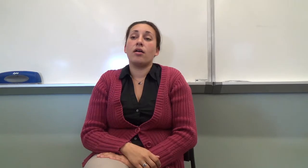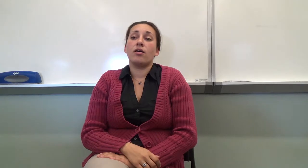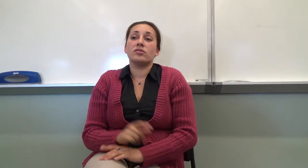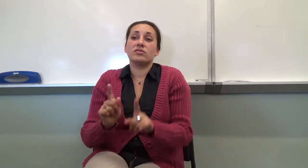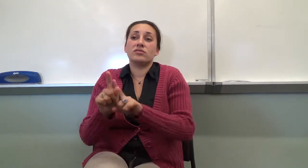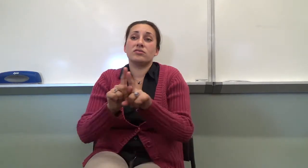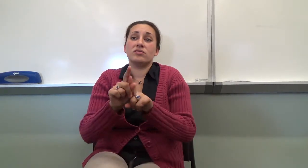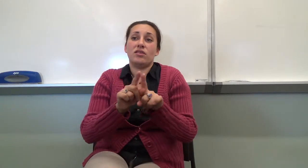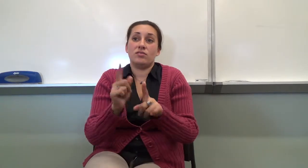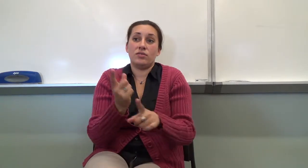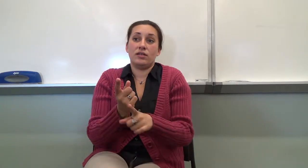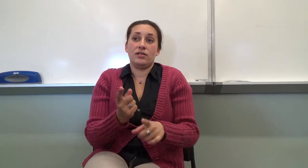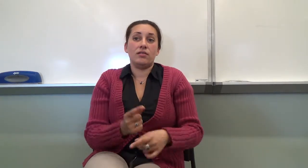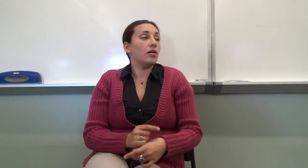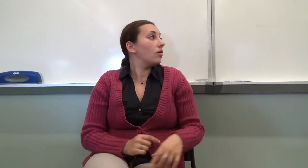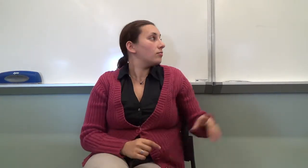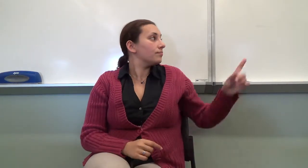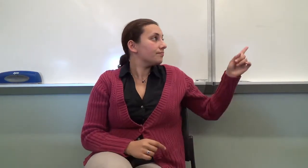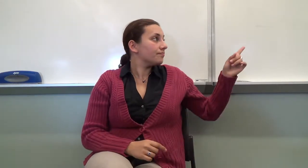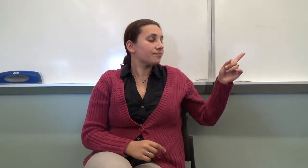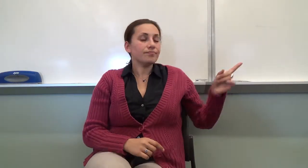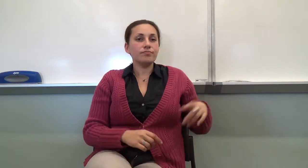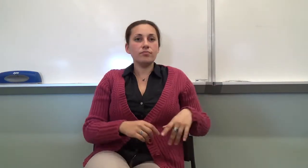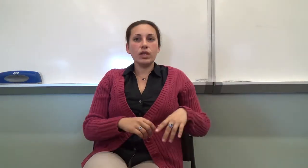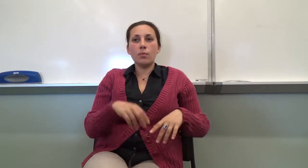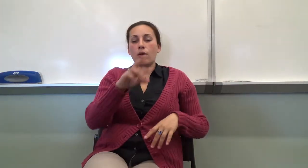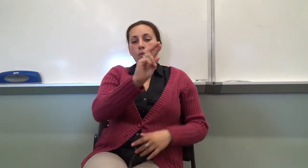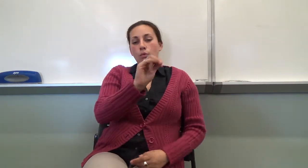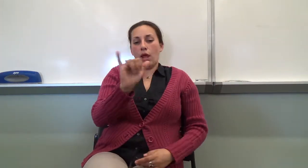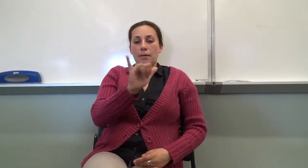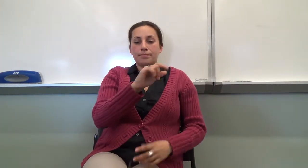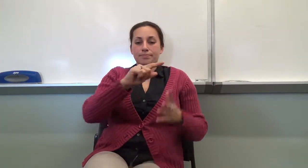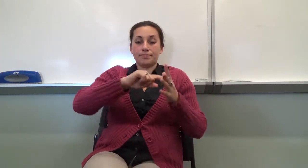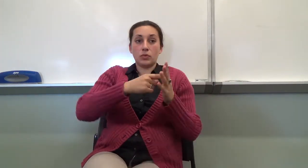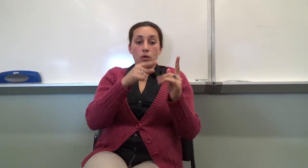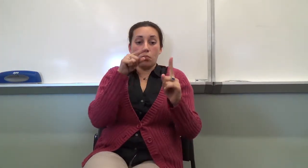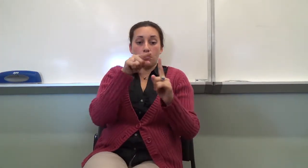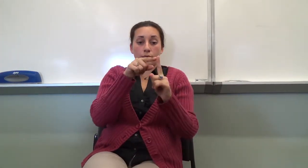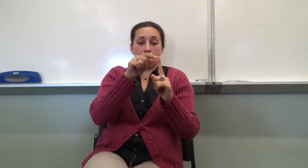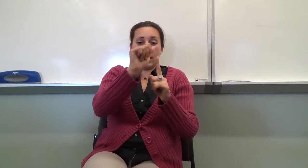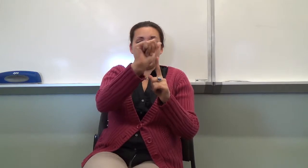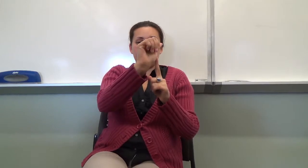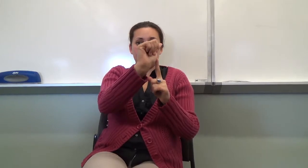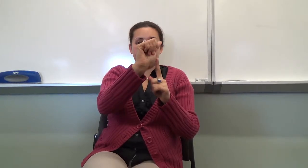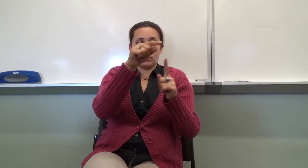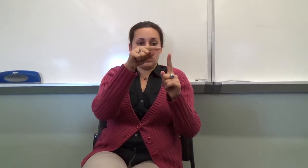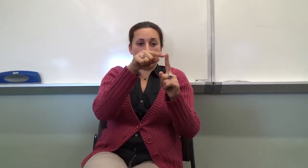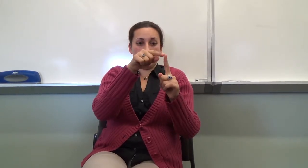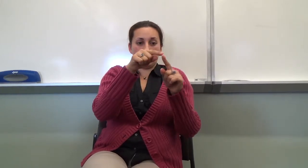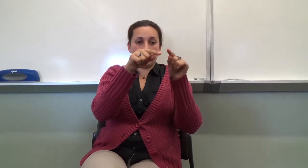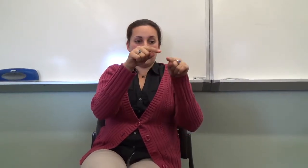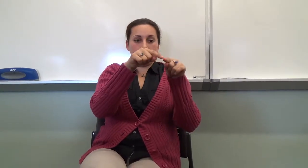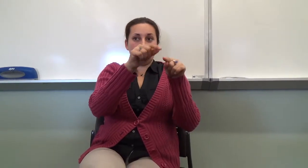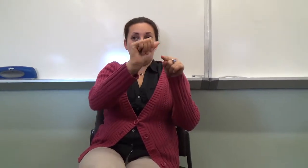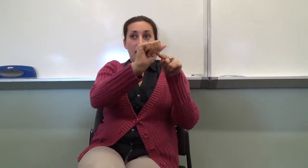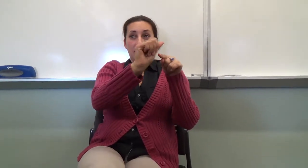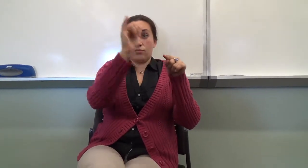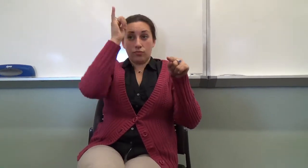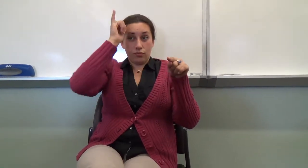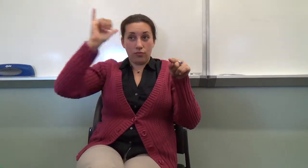say at point A, and you go out in some direction. Now, that does go out to infinity, but it stops back here